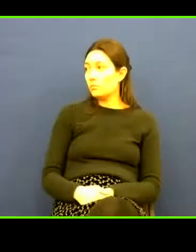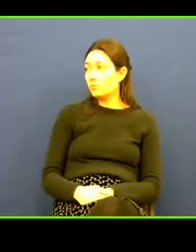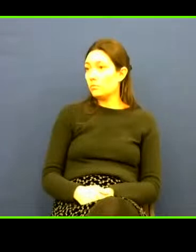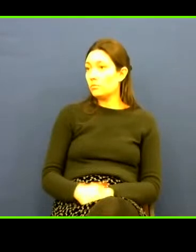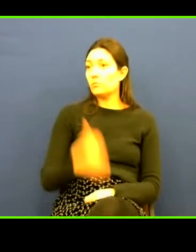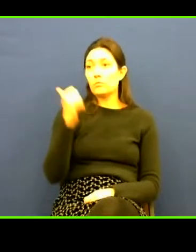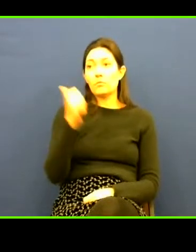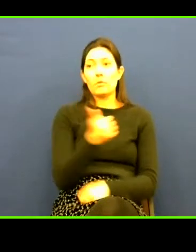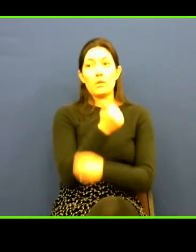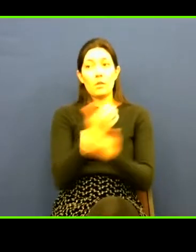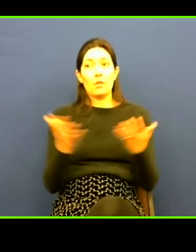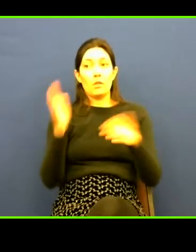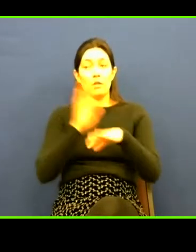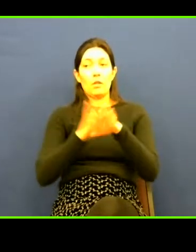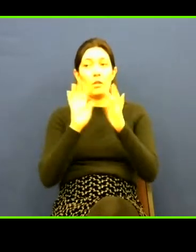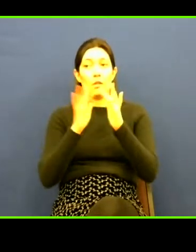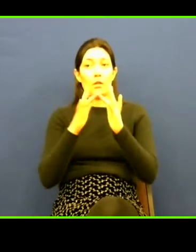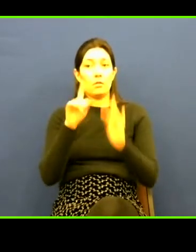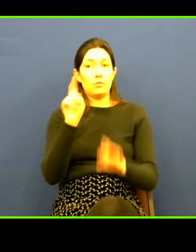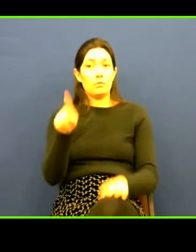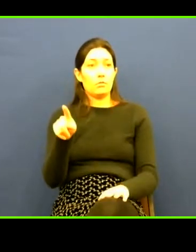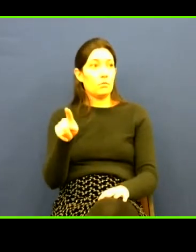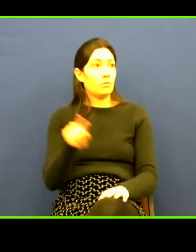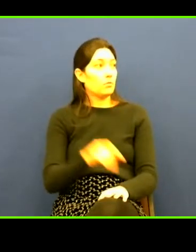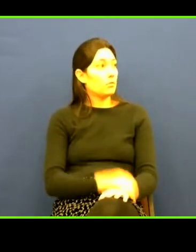Anything online?